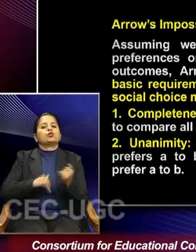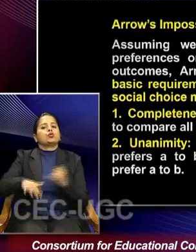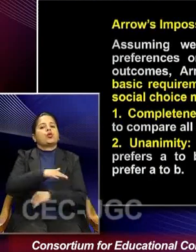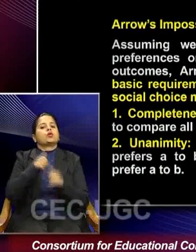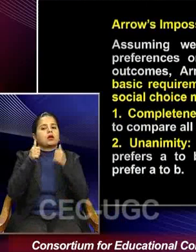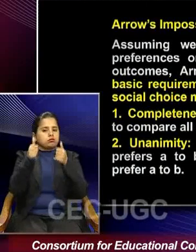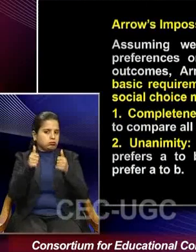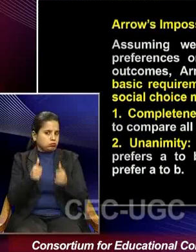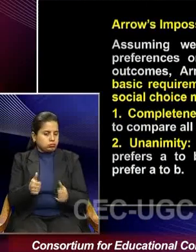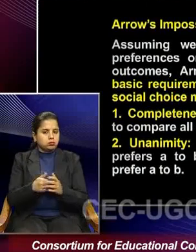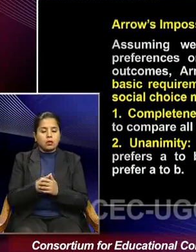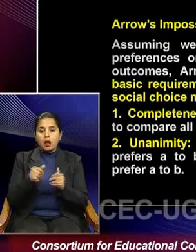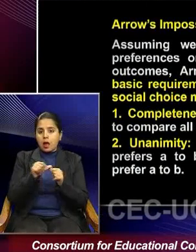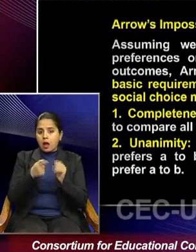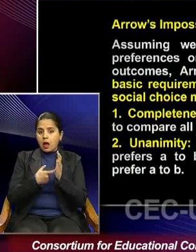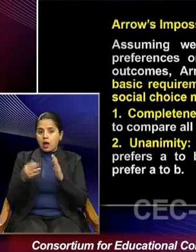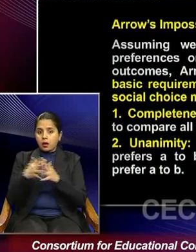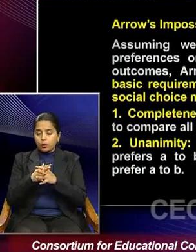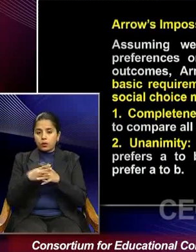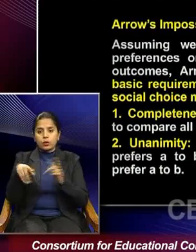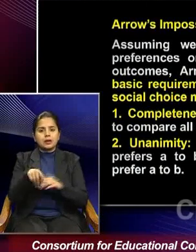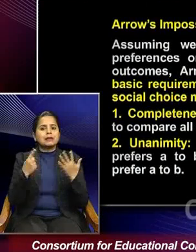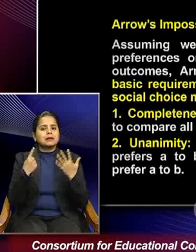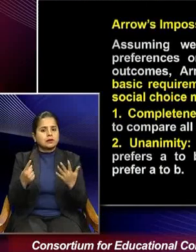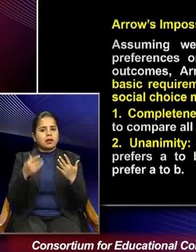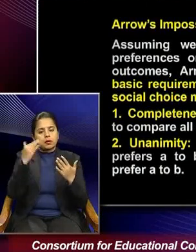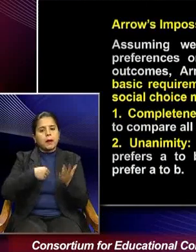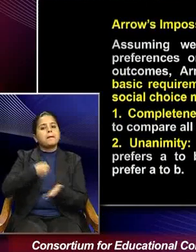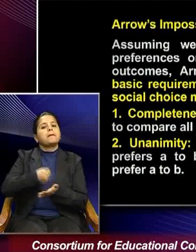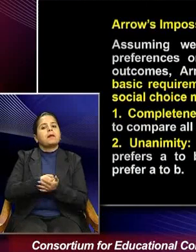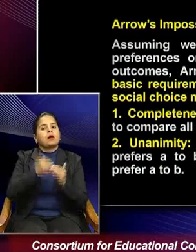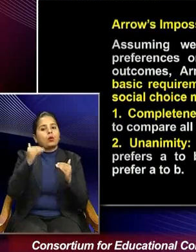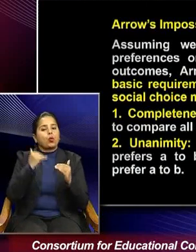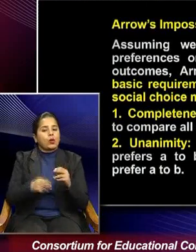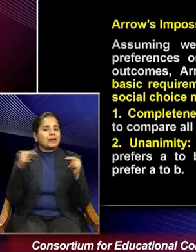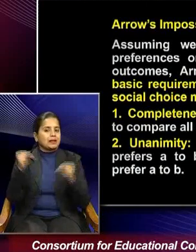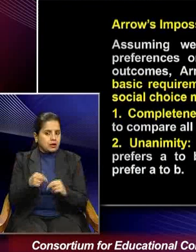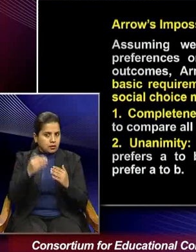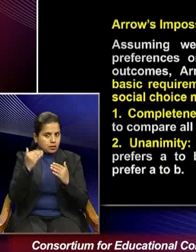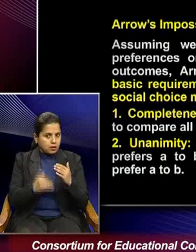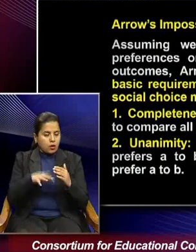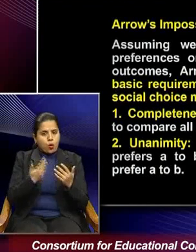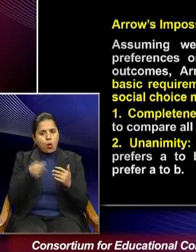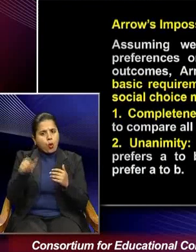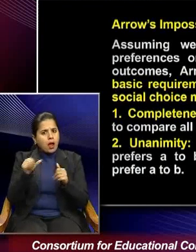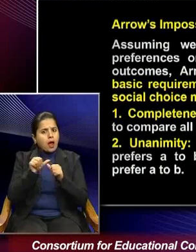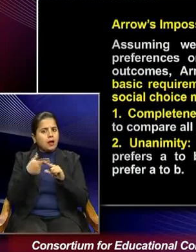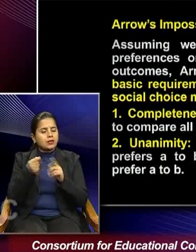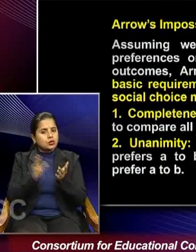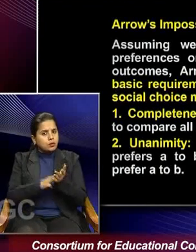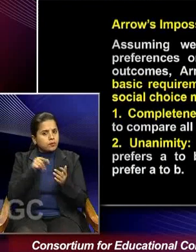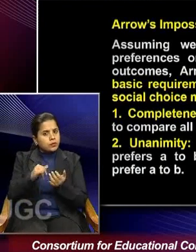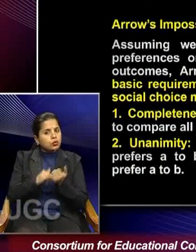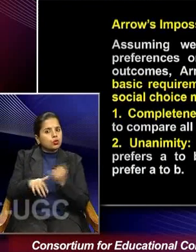outcomes, Arrow came up with 6 basic requirements or axioms for the social